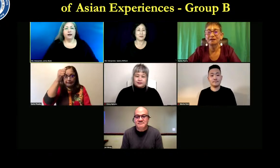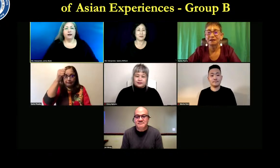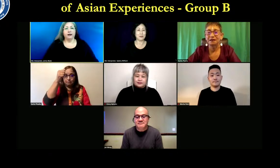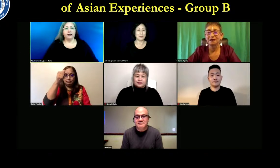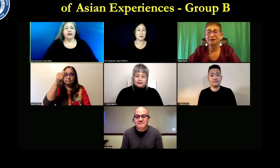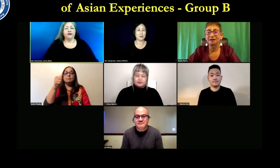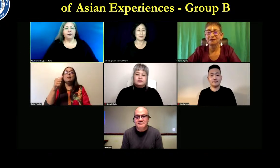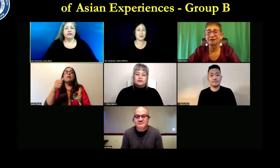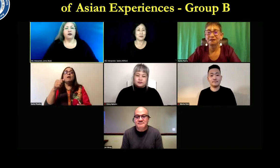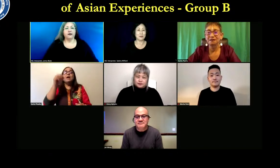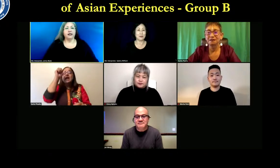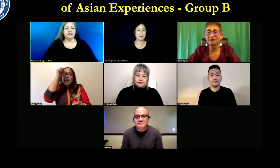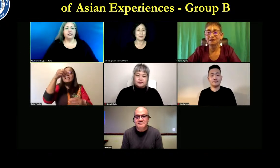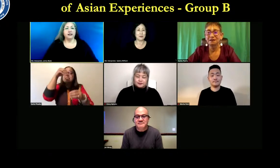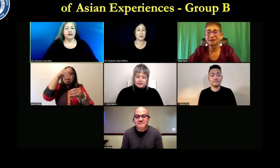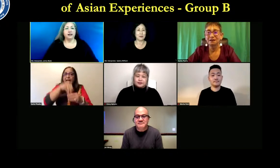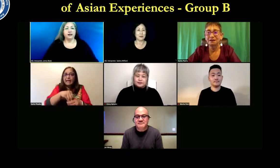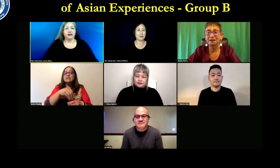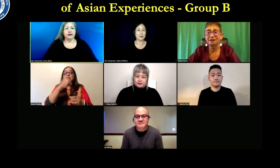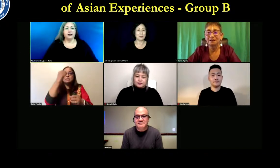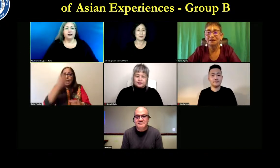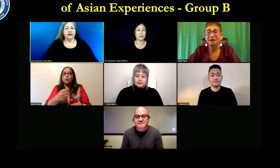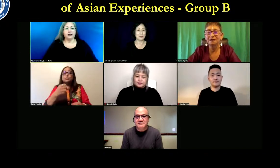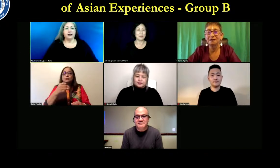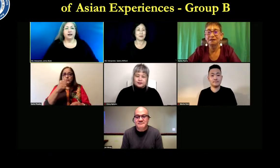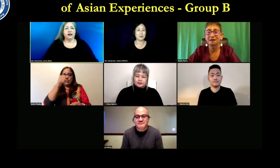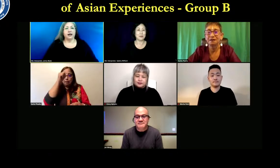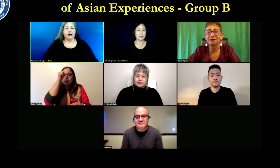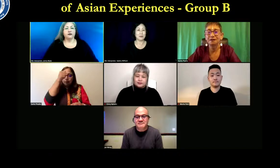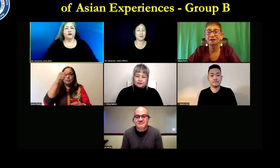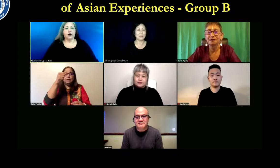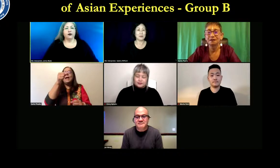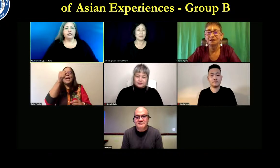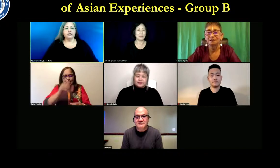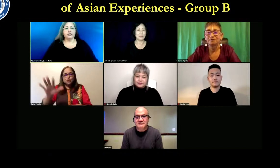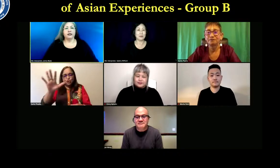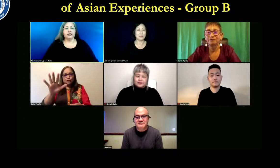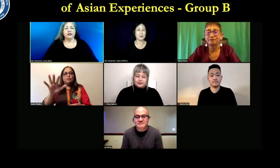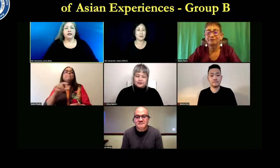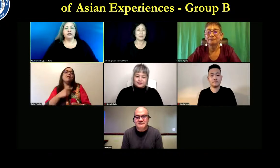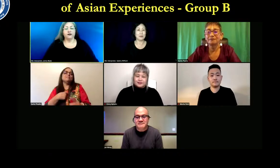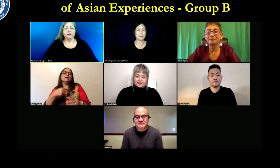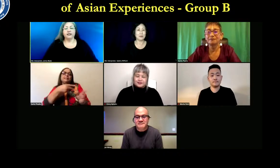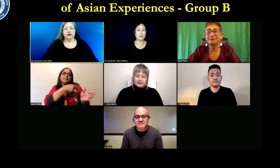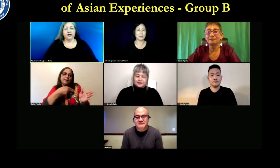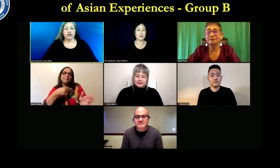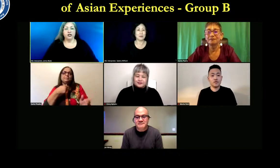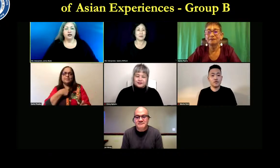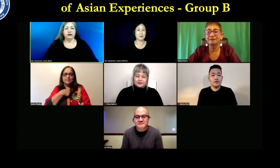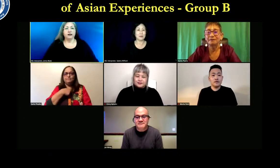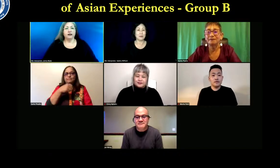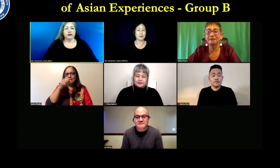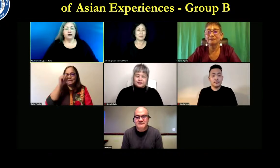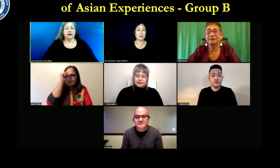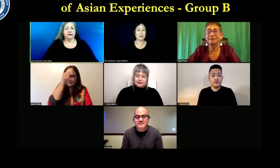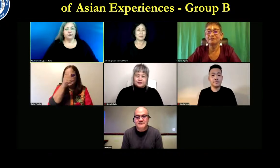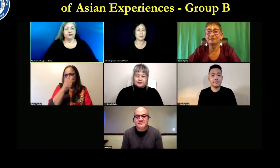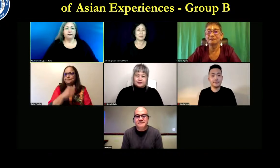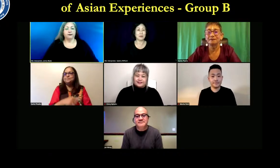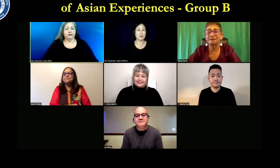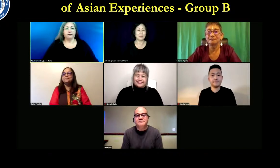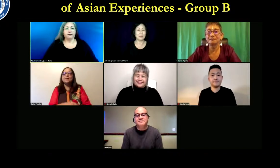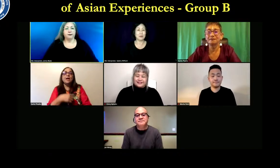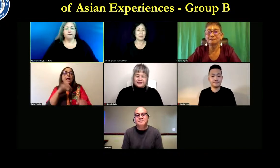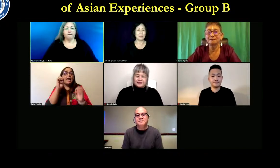I identify myself as Indian, as far as India from South Asia.